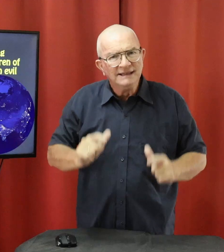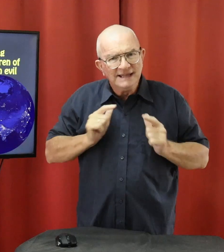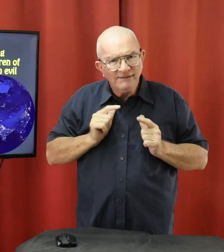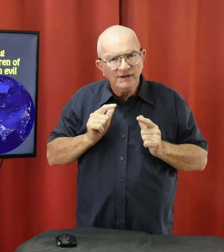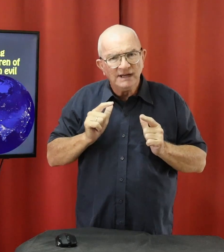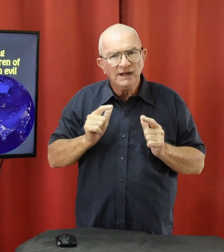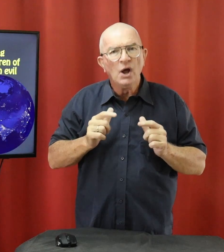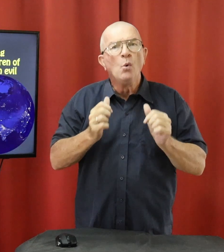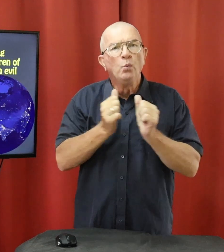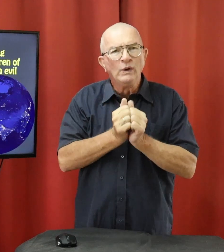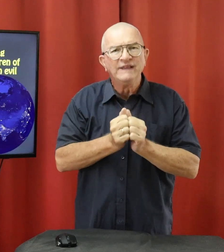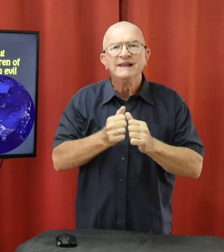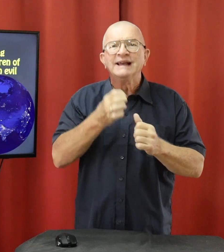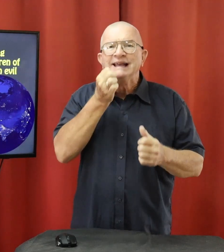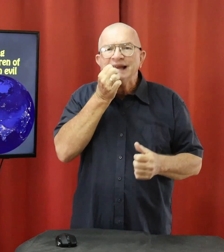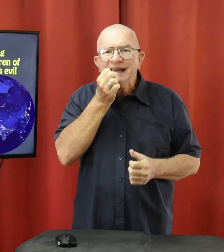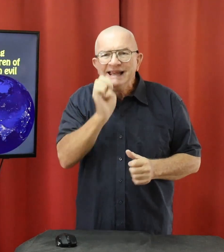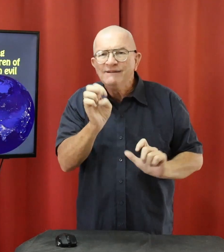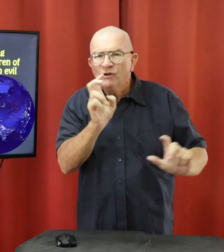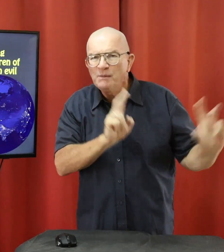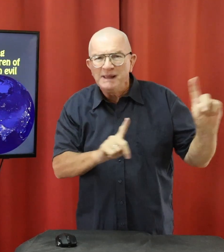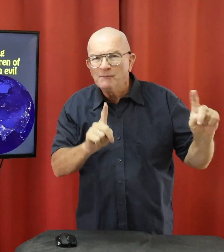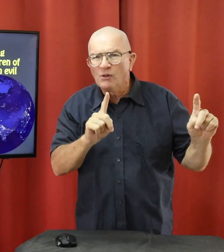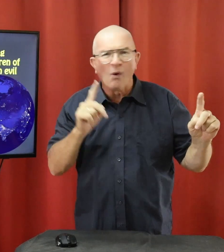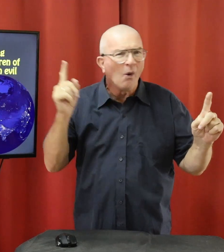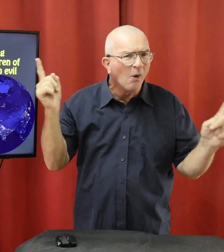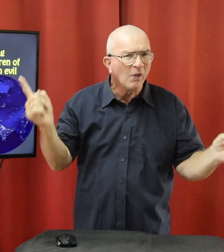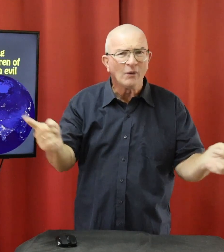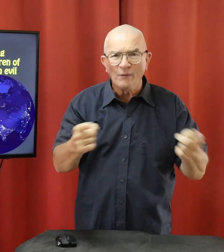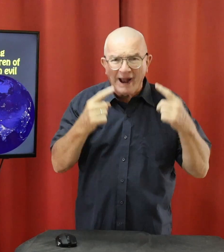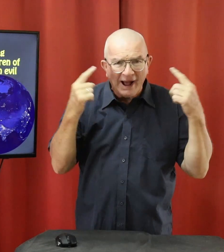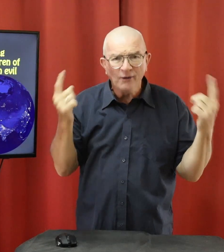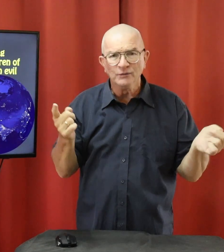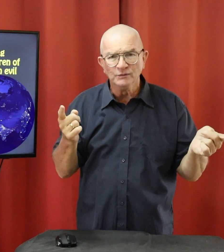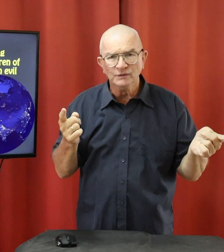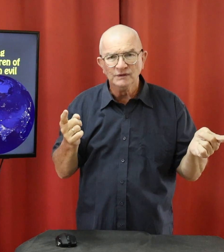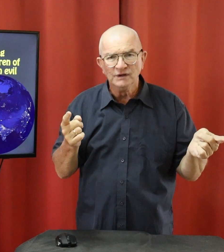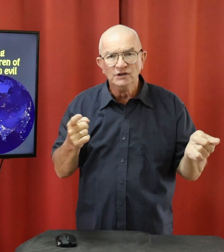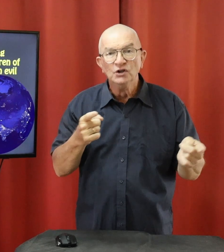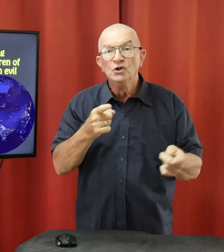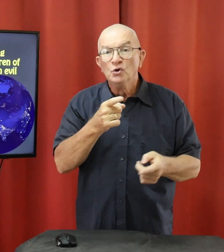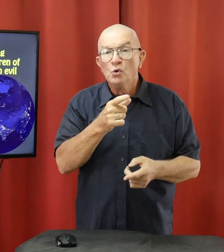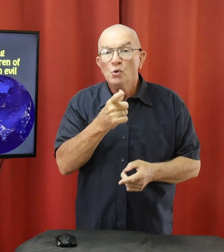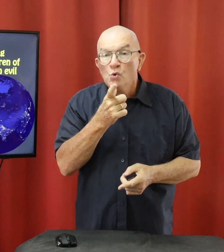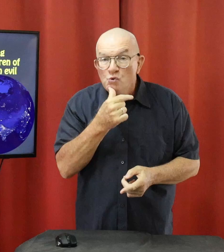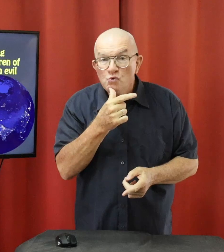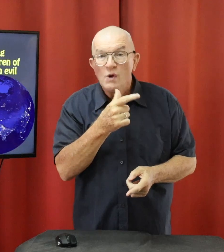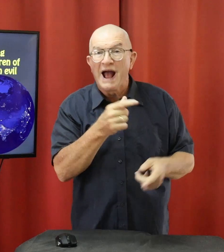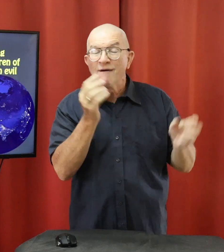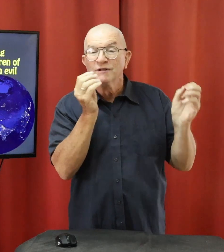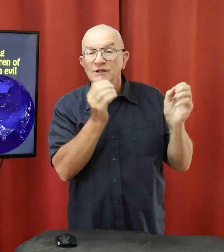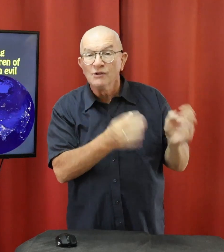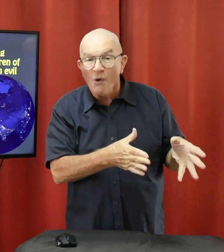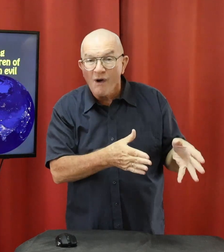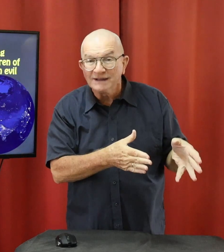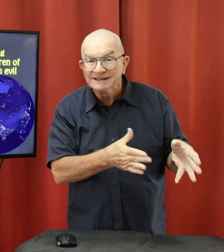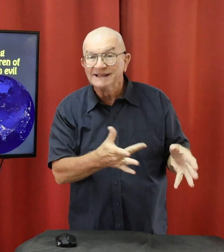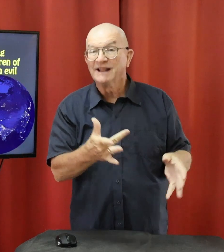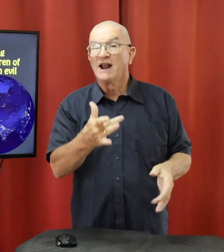But you are living with evil people all around you who have lost their sense of what